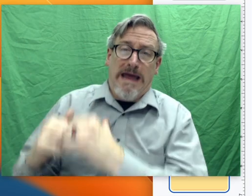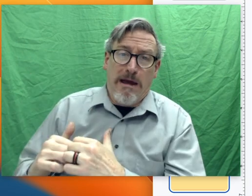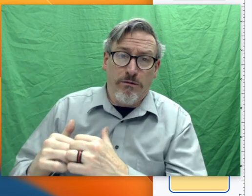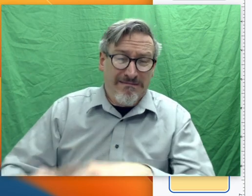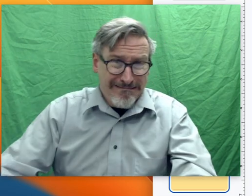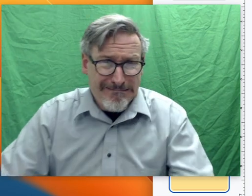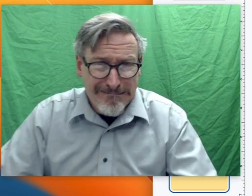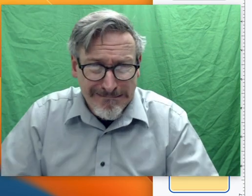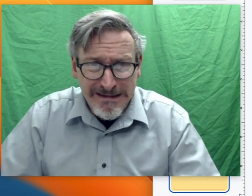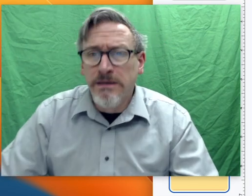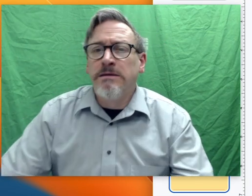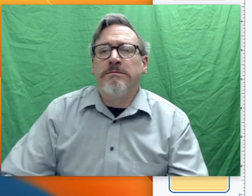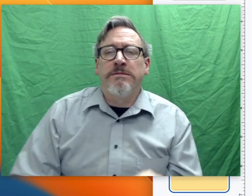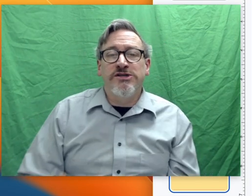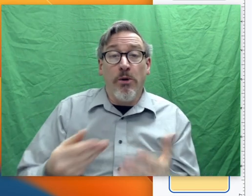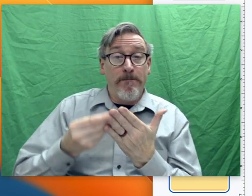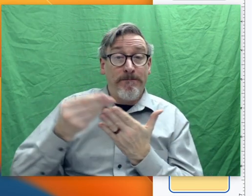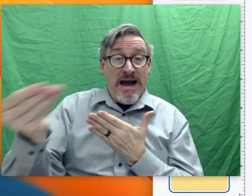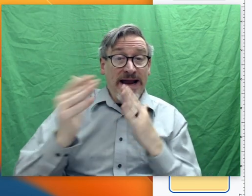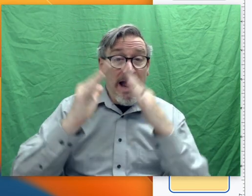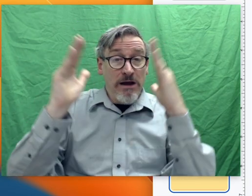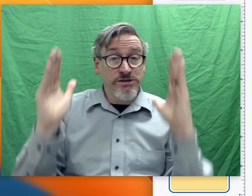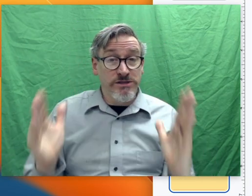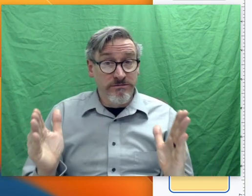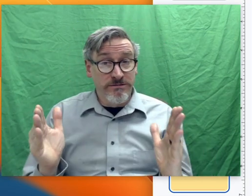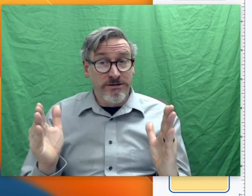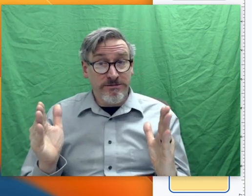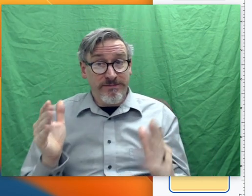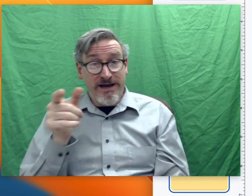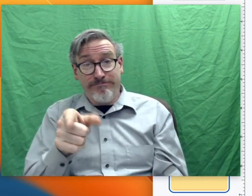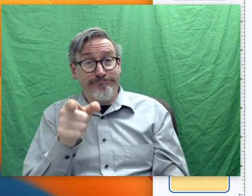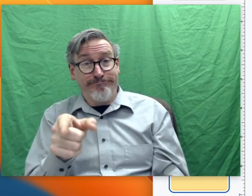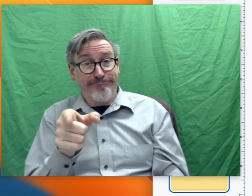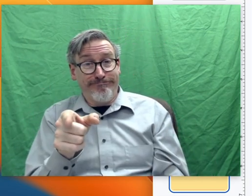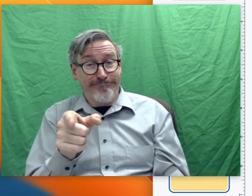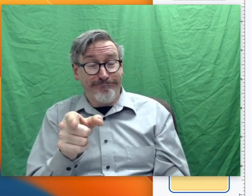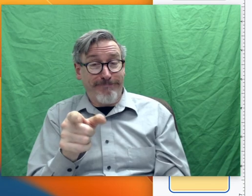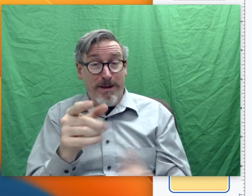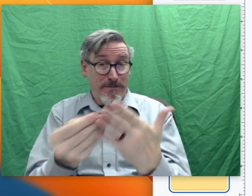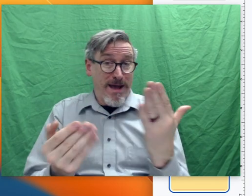Burn down. Ugh. So buy a house.